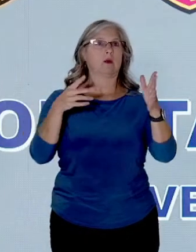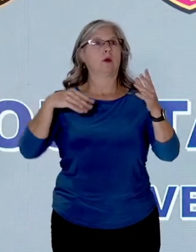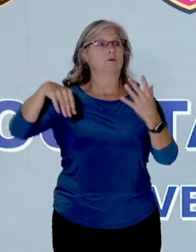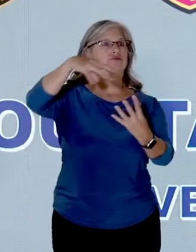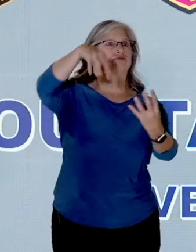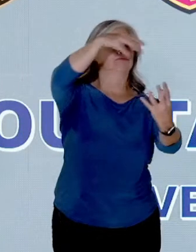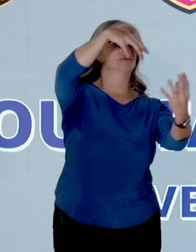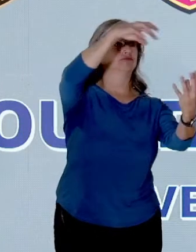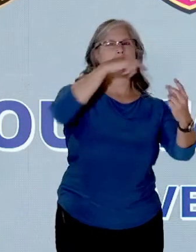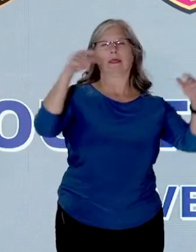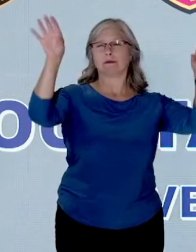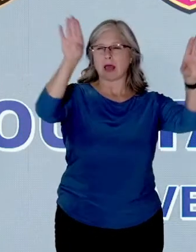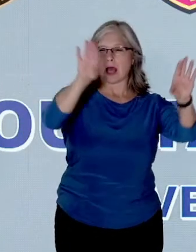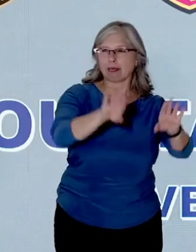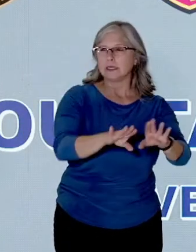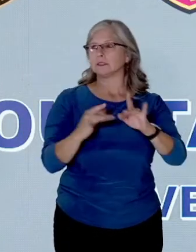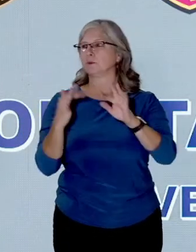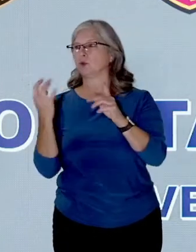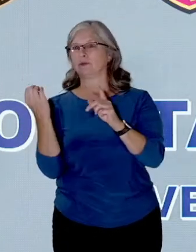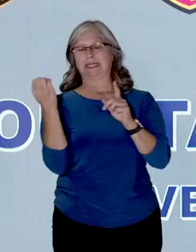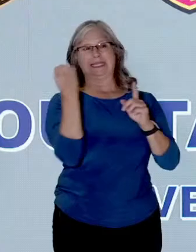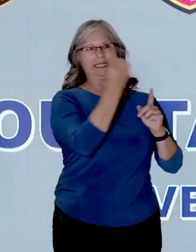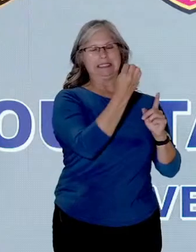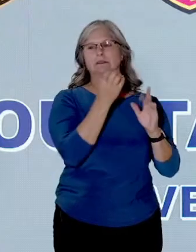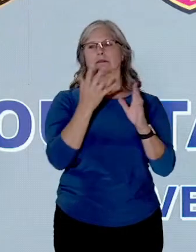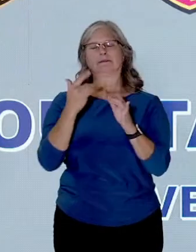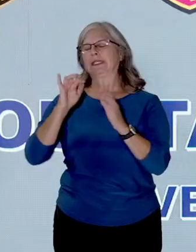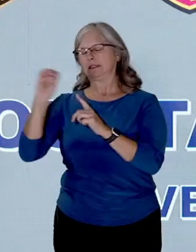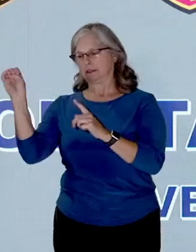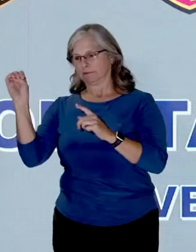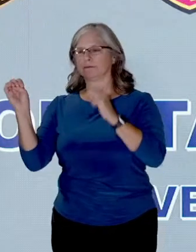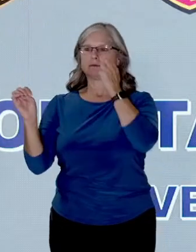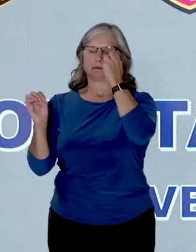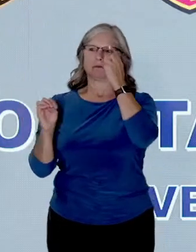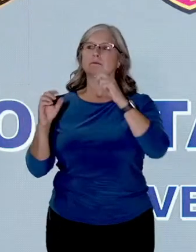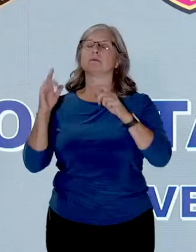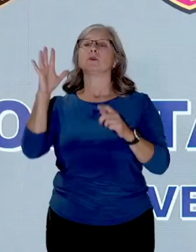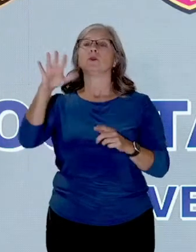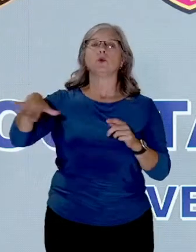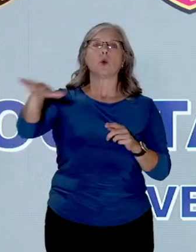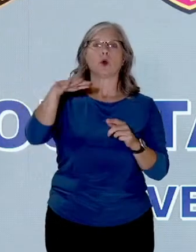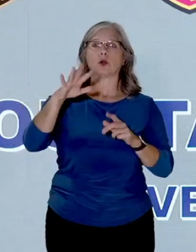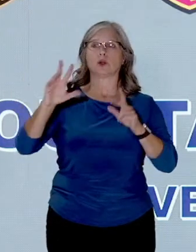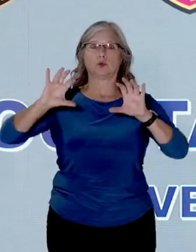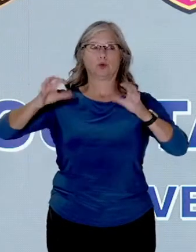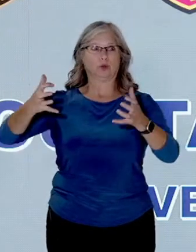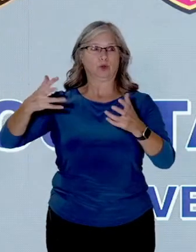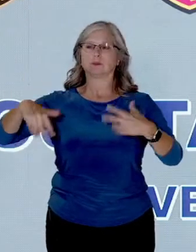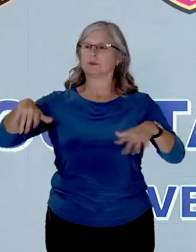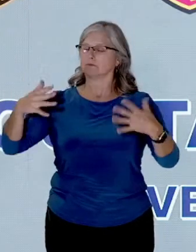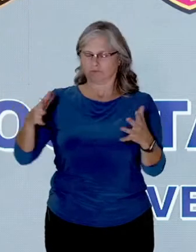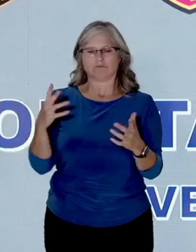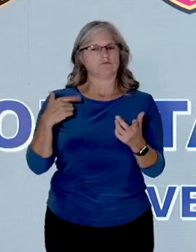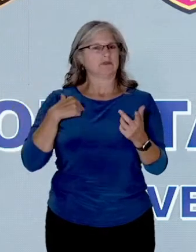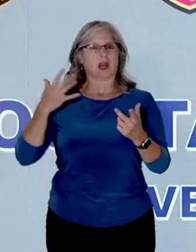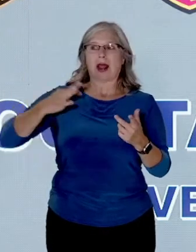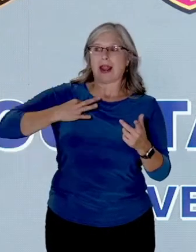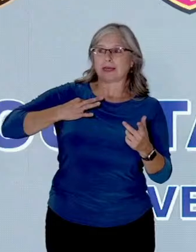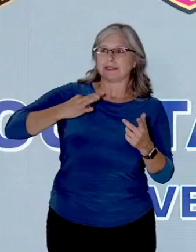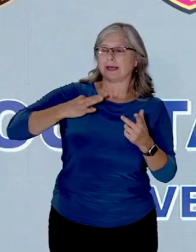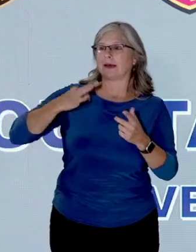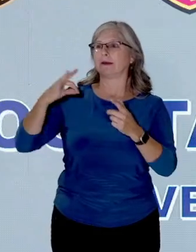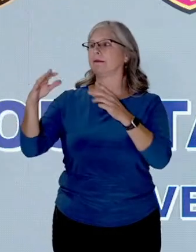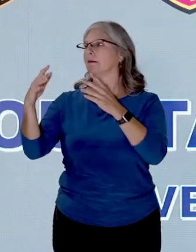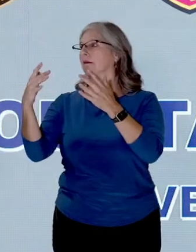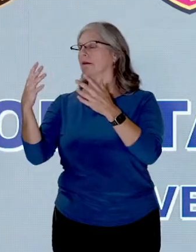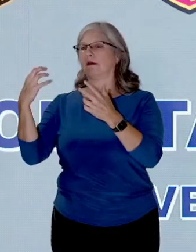be in the valleys and it's going to move to the east, so don't be alarmed. Your crews did a fantastic job. Our mutual aid system worked. Our elected officials, our governor,